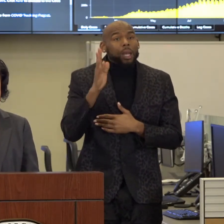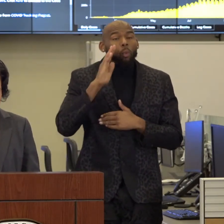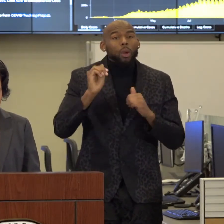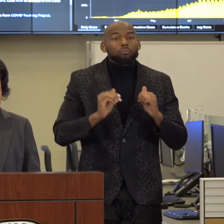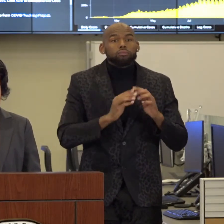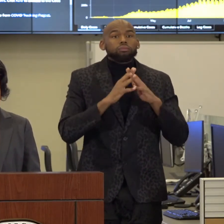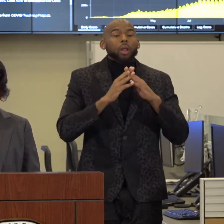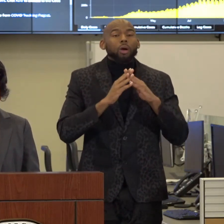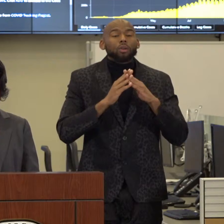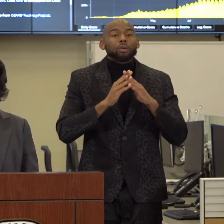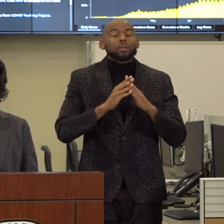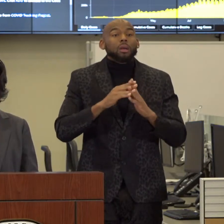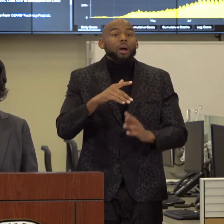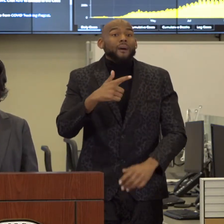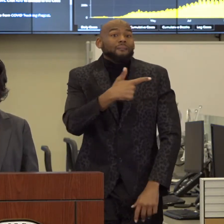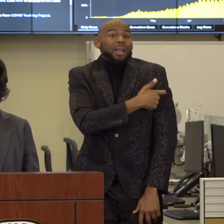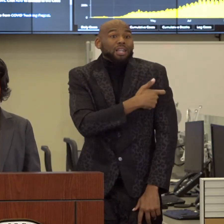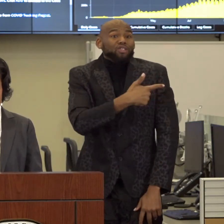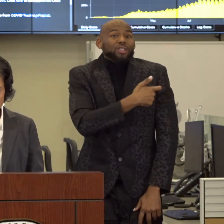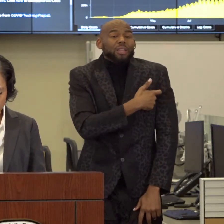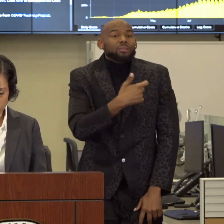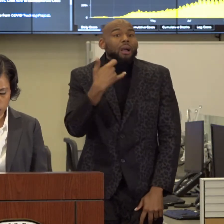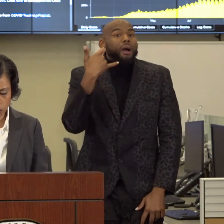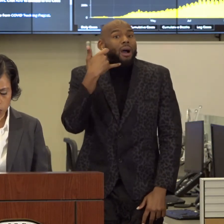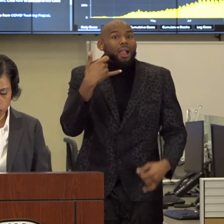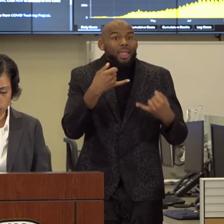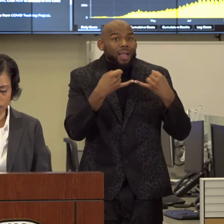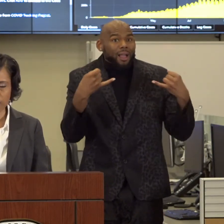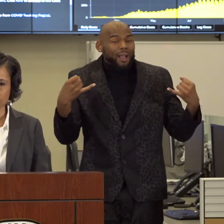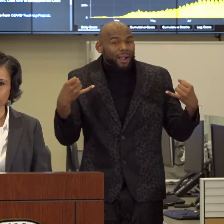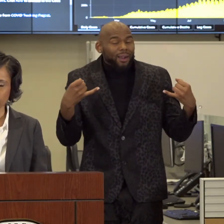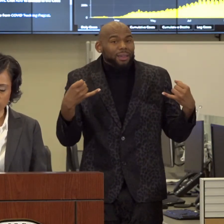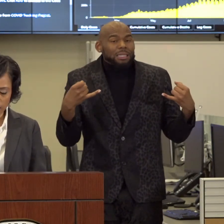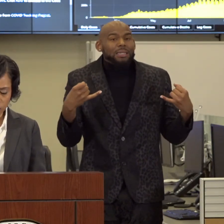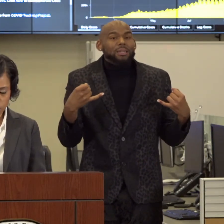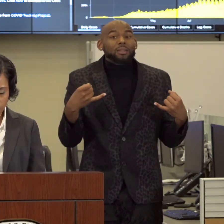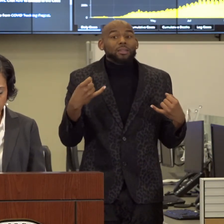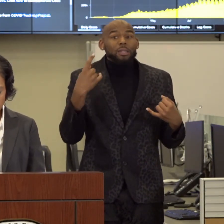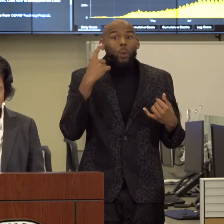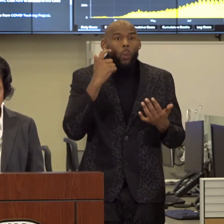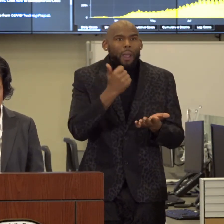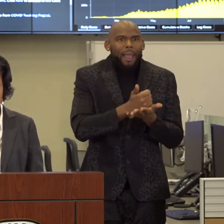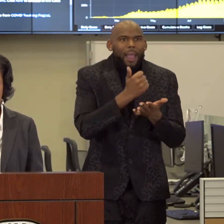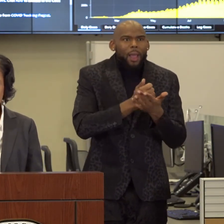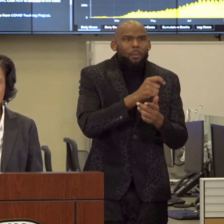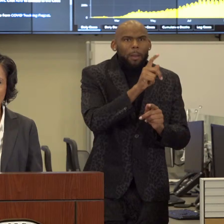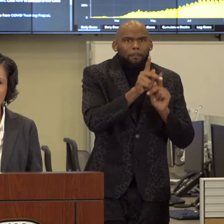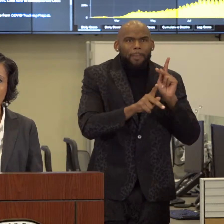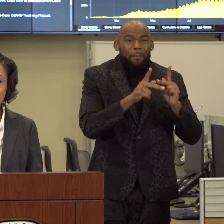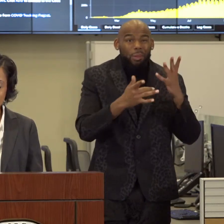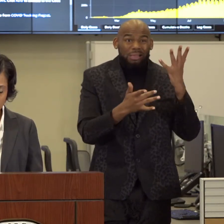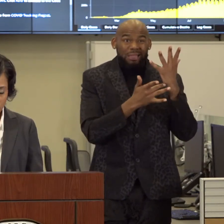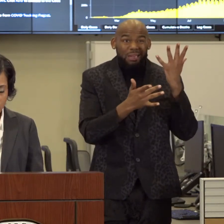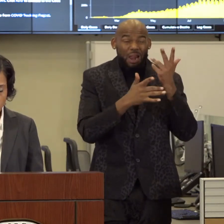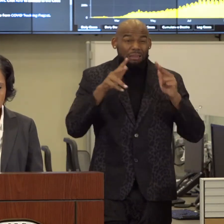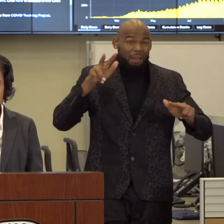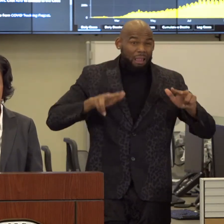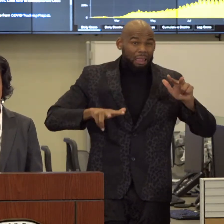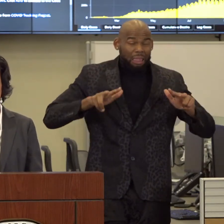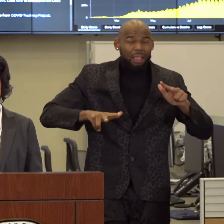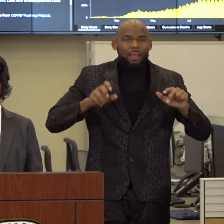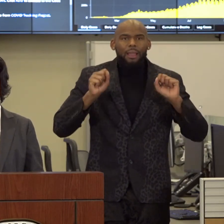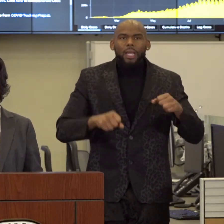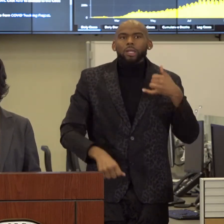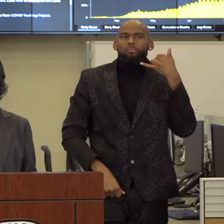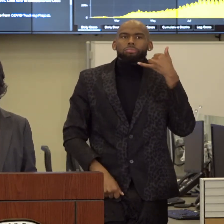a vaccination hotline that will assist those who have technology barriers to schedule appointments over